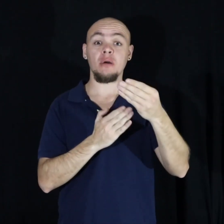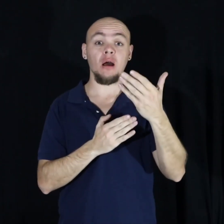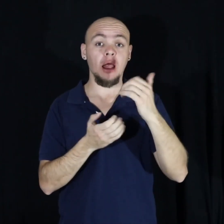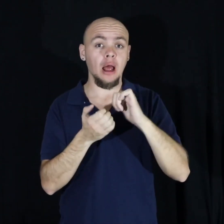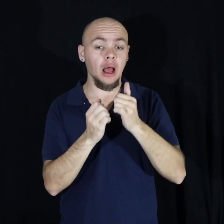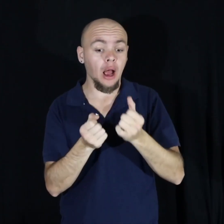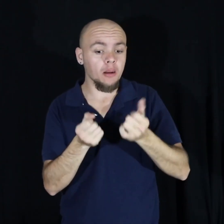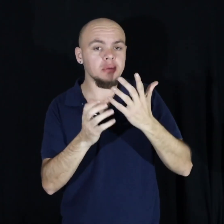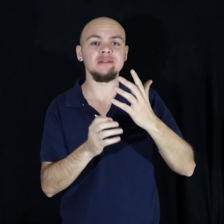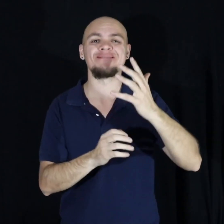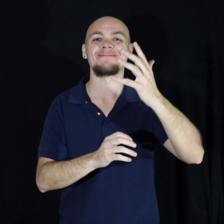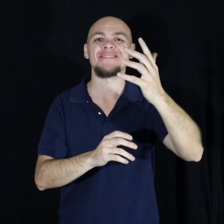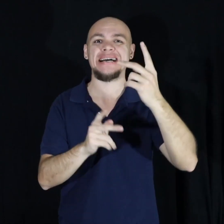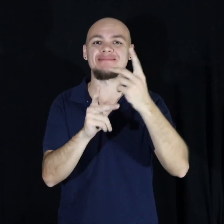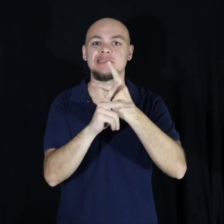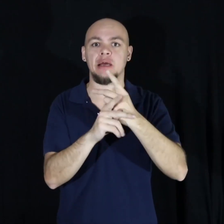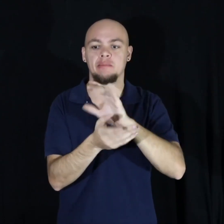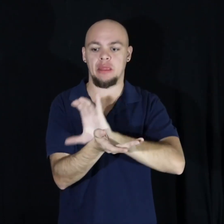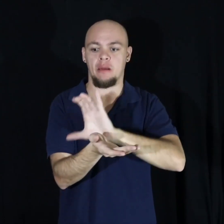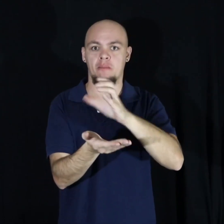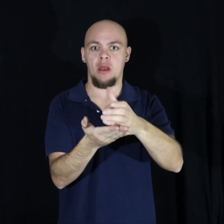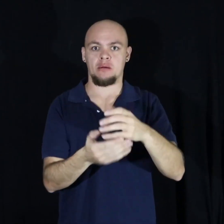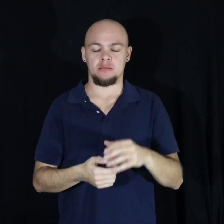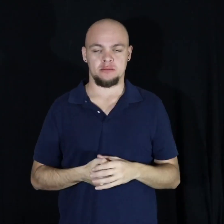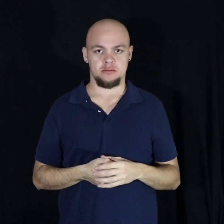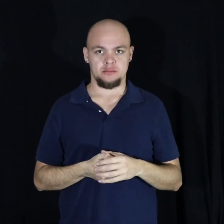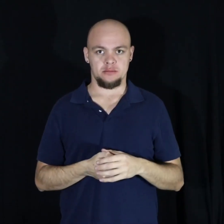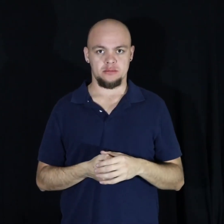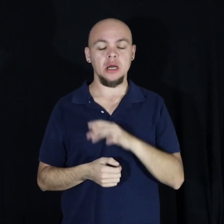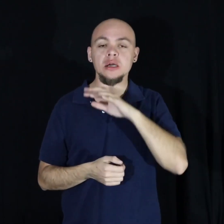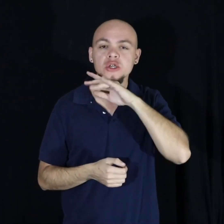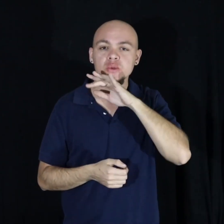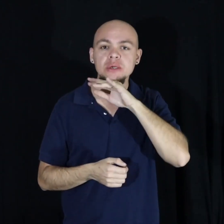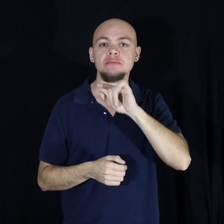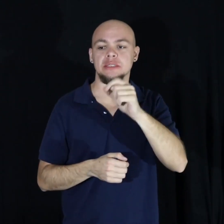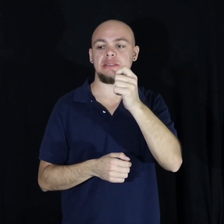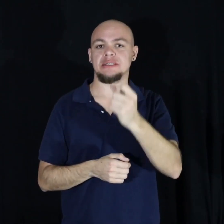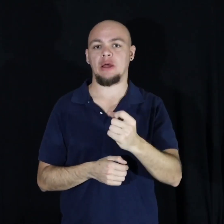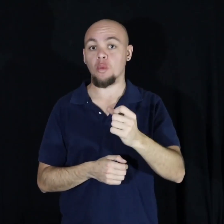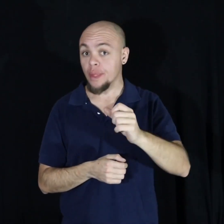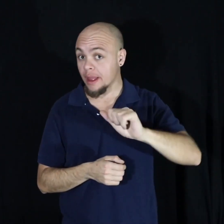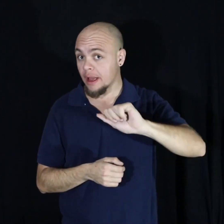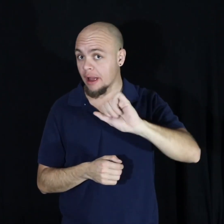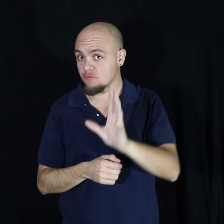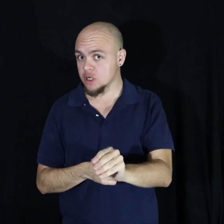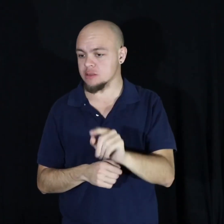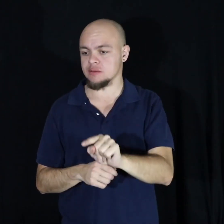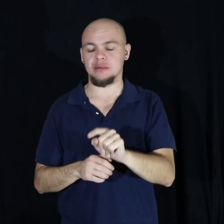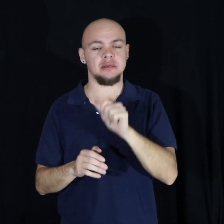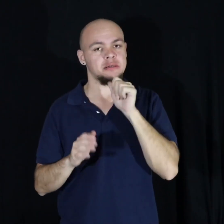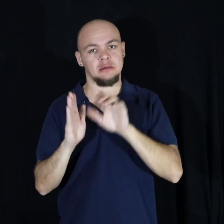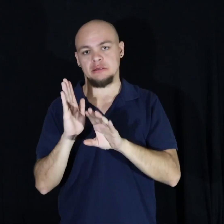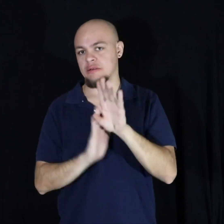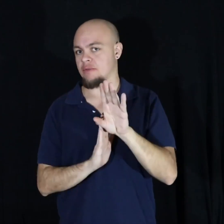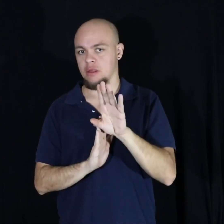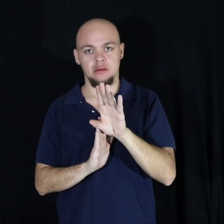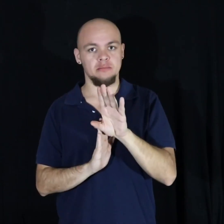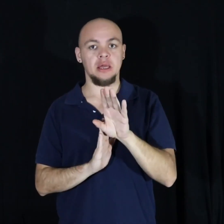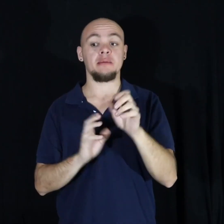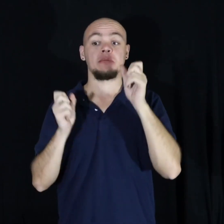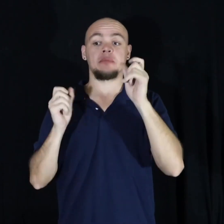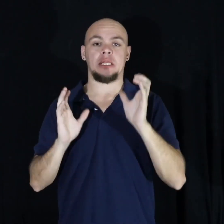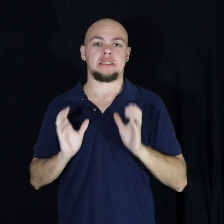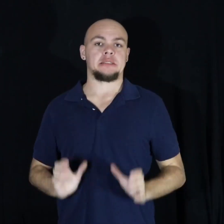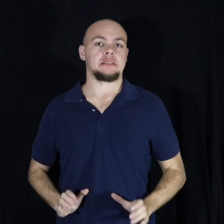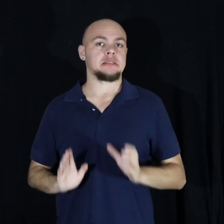normal price. Corruption is the main reason why South Africa is underdeveloped and why many of their citizens are